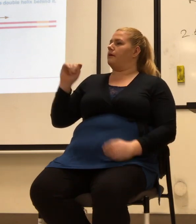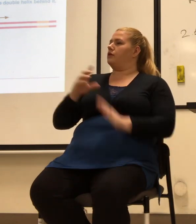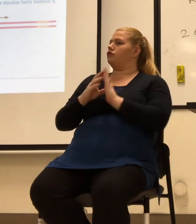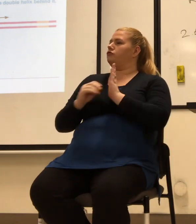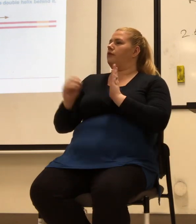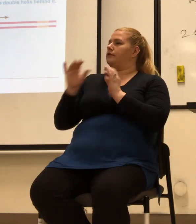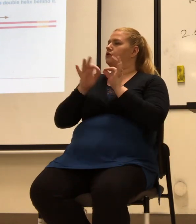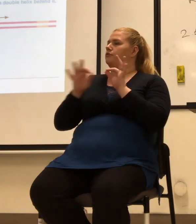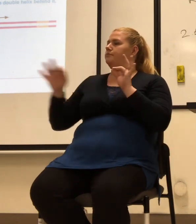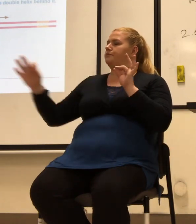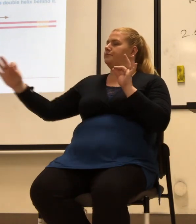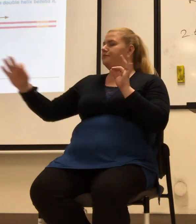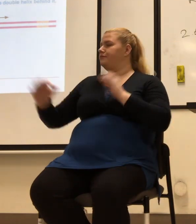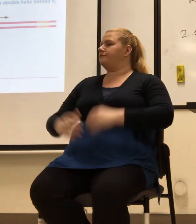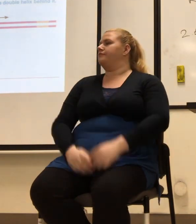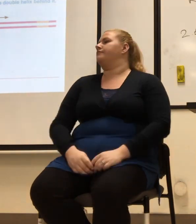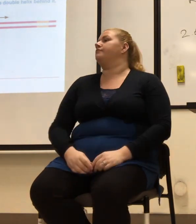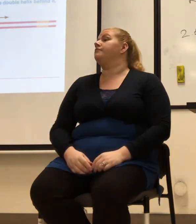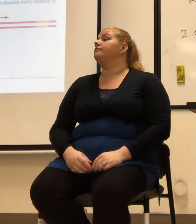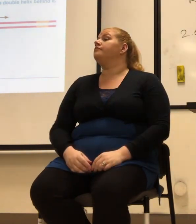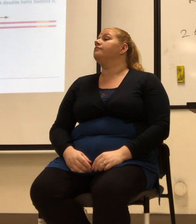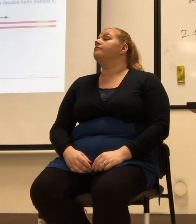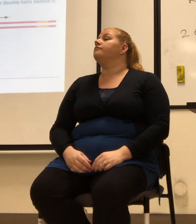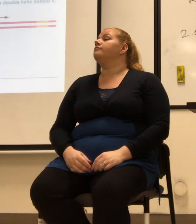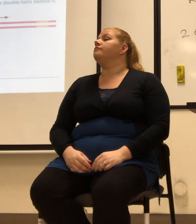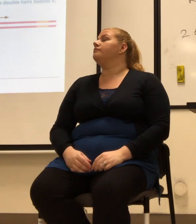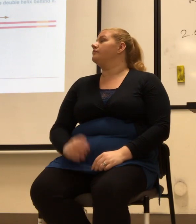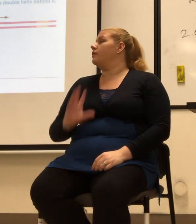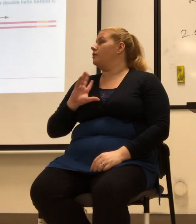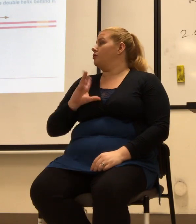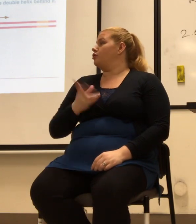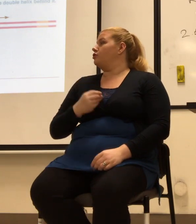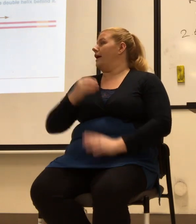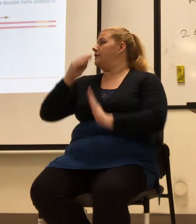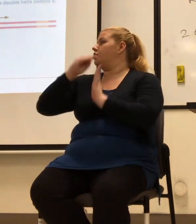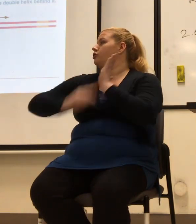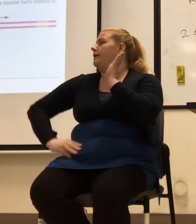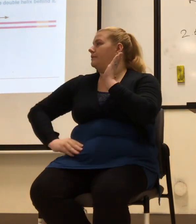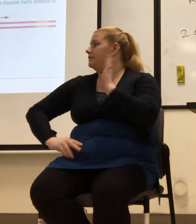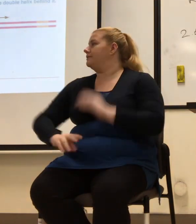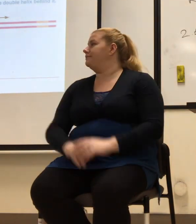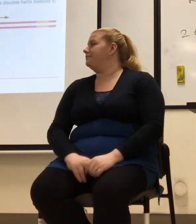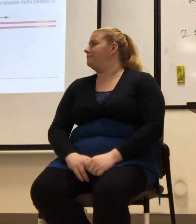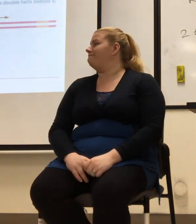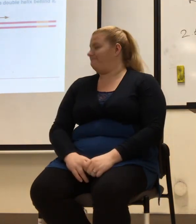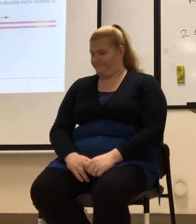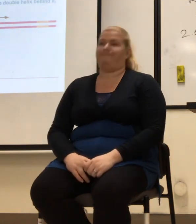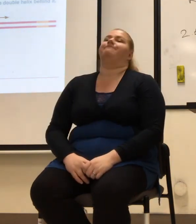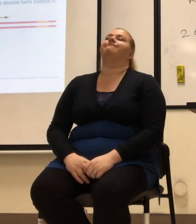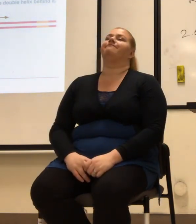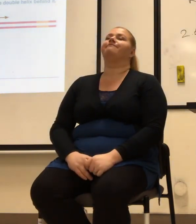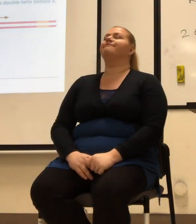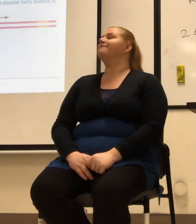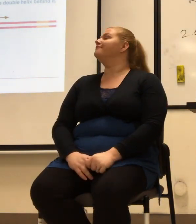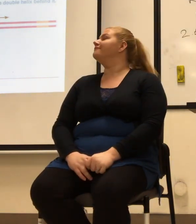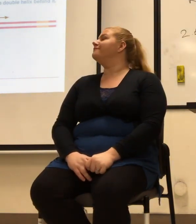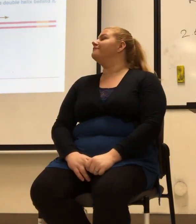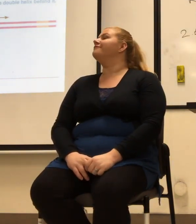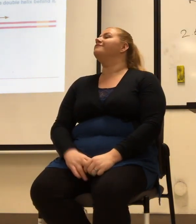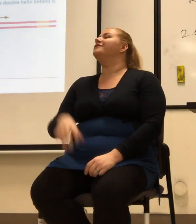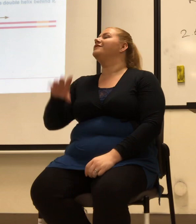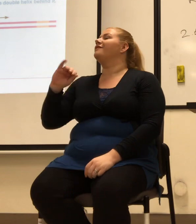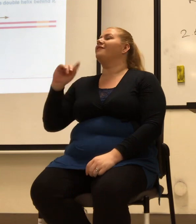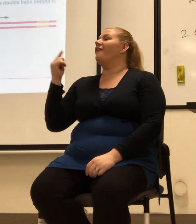So if I'm base pairing with it, I know the sequence of the template strand. Okay? So that's kind of all you're doing there. You base pair